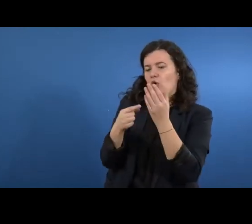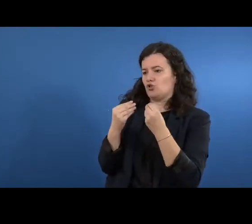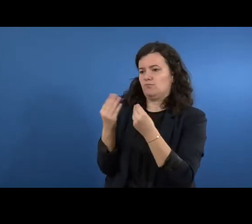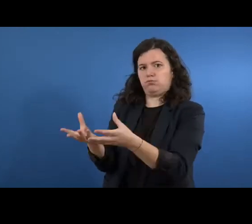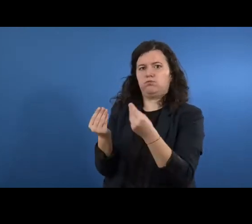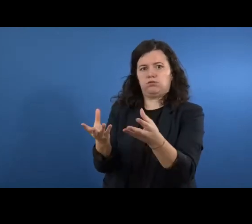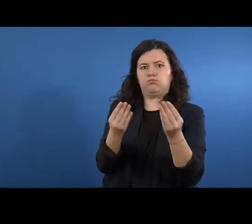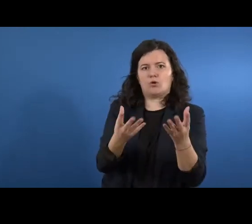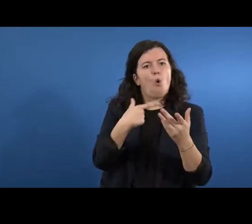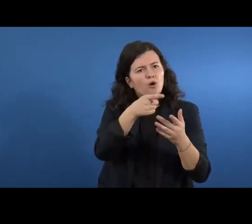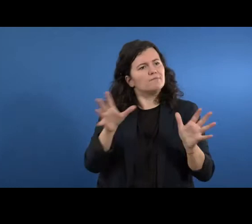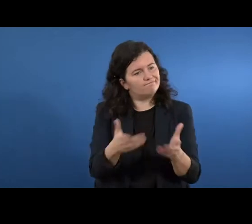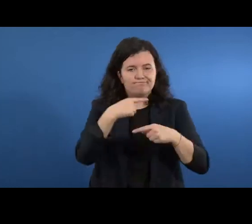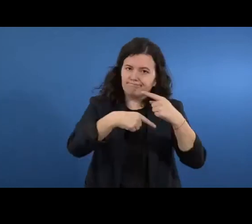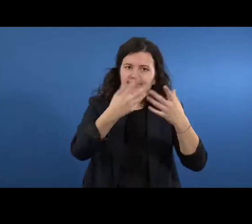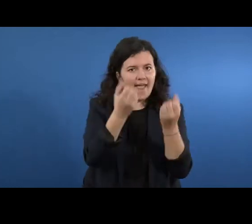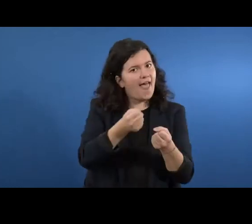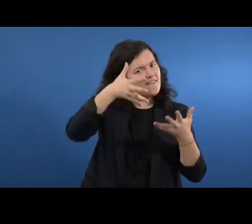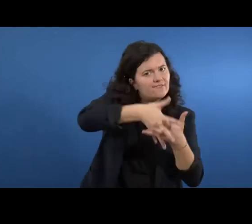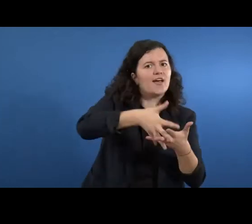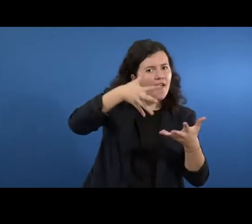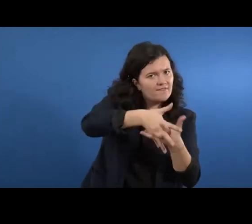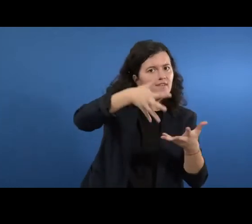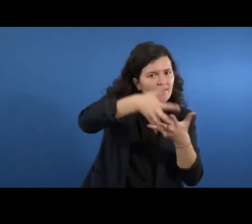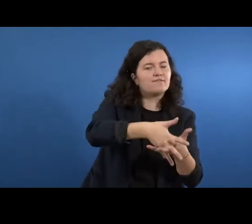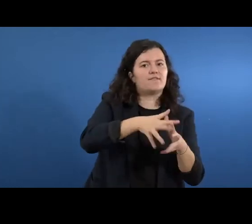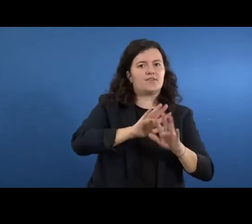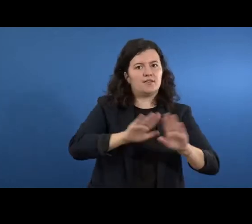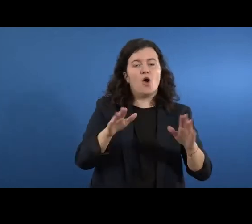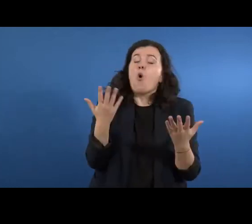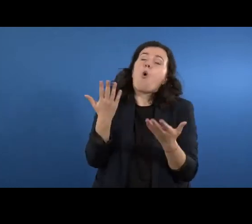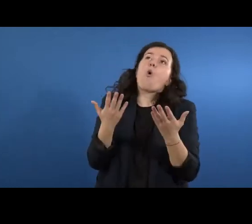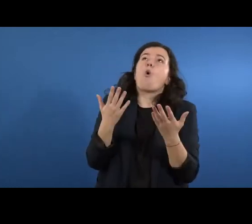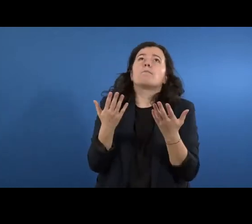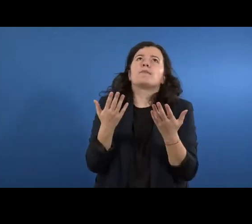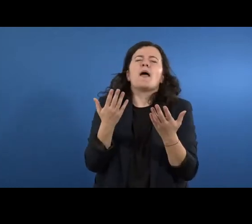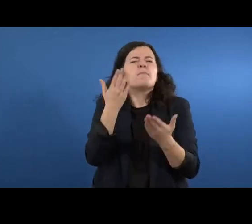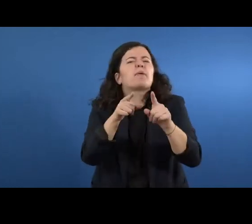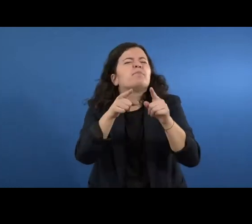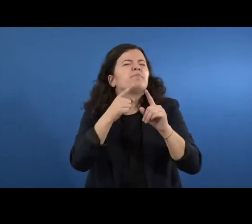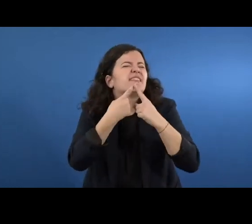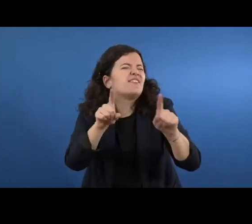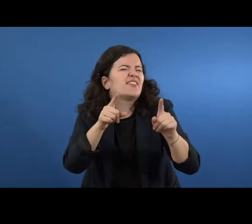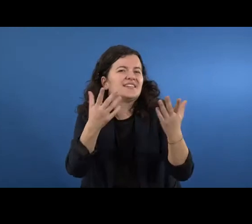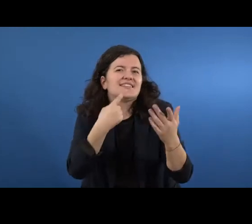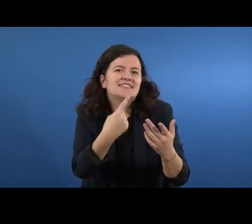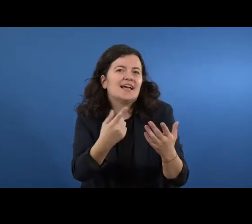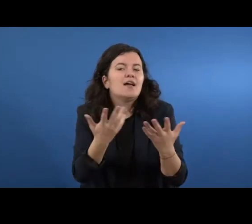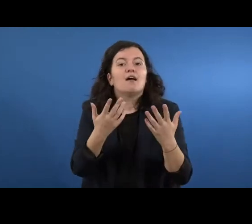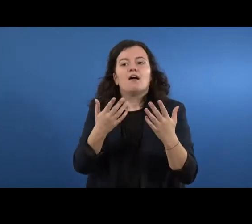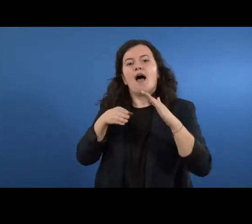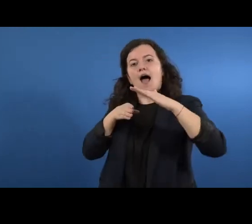systemize, if I can put it like that, accessibility criteria as a go to register